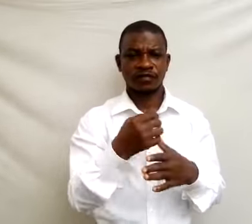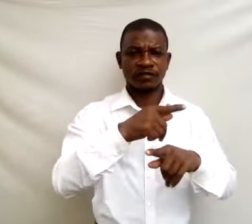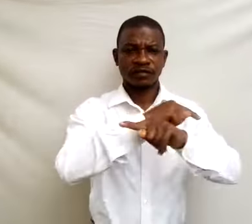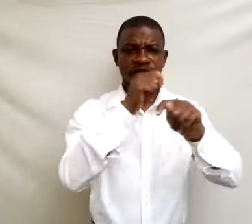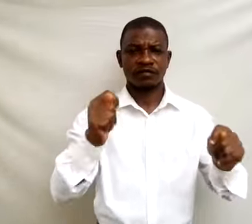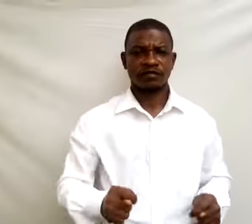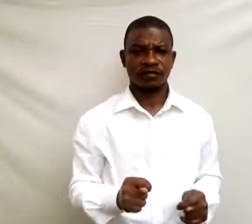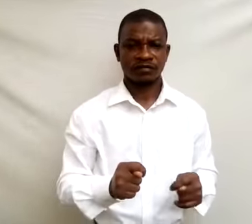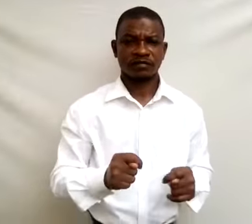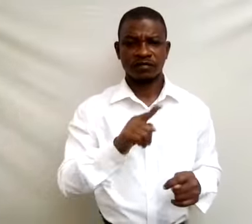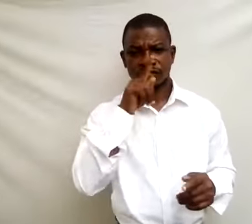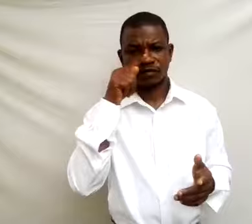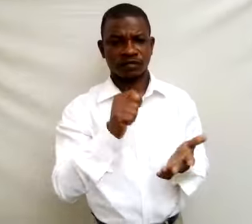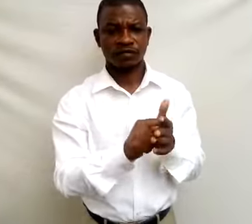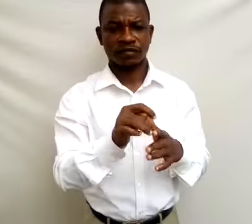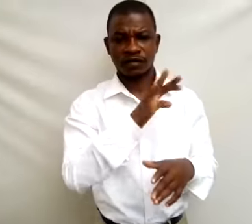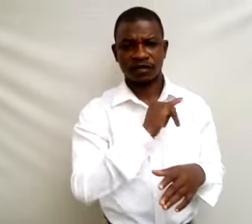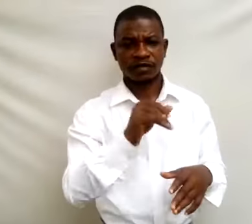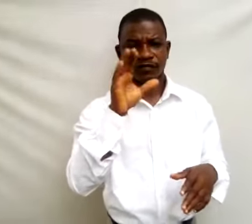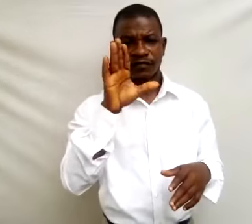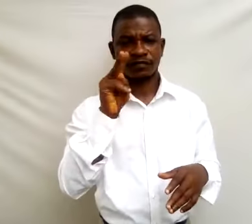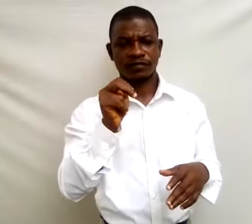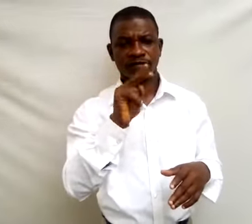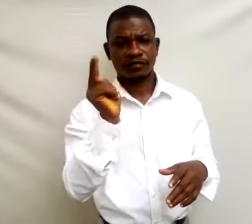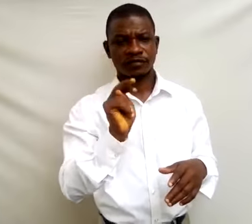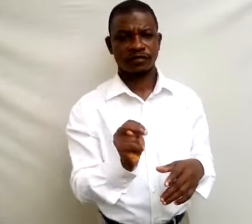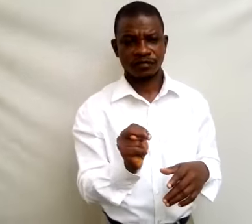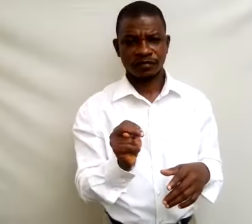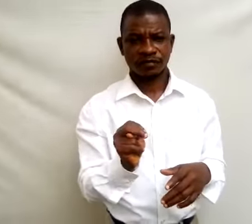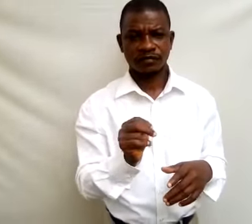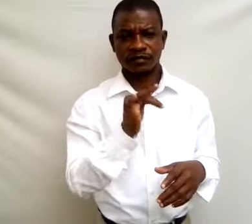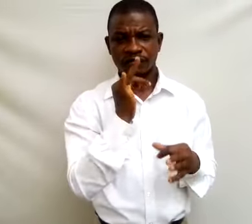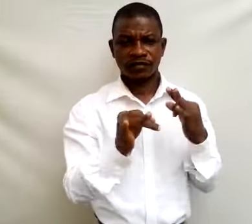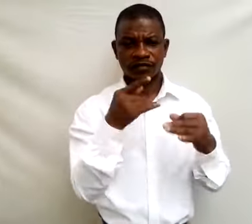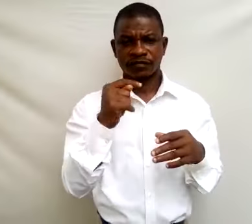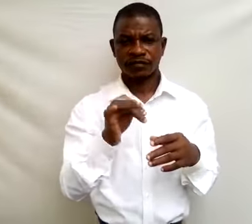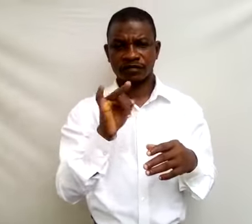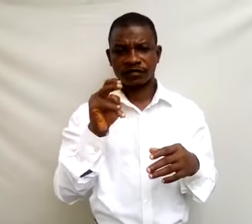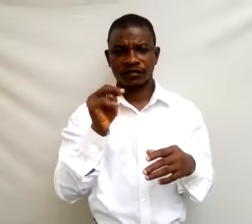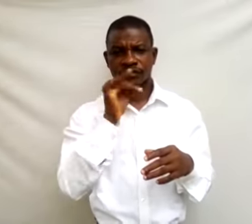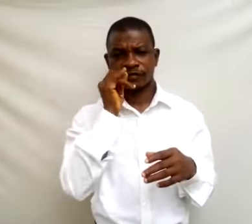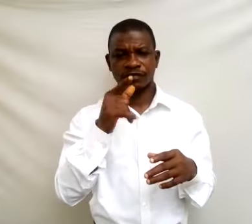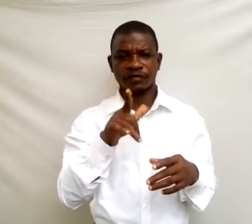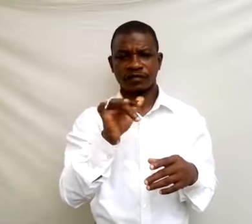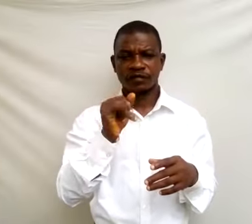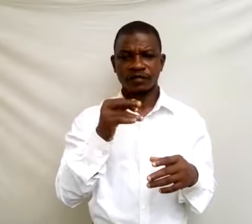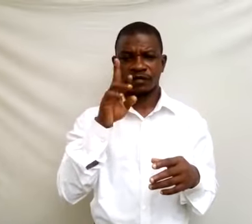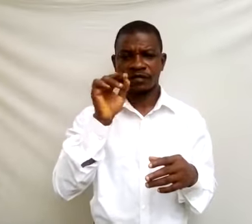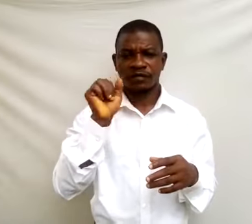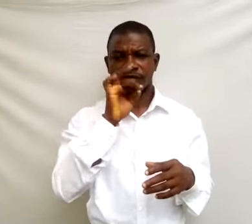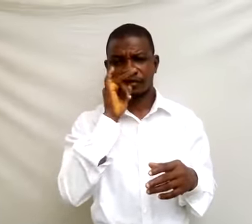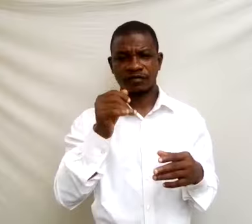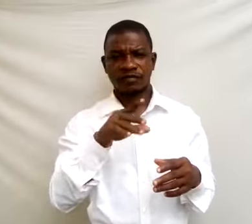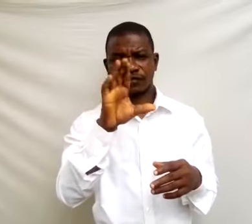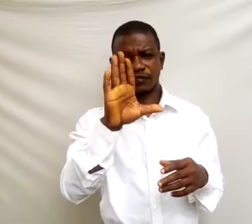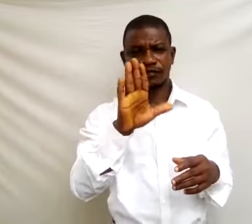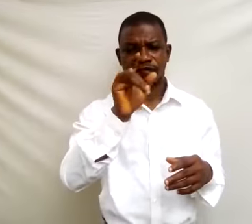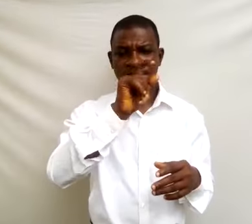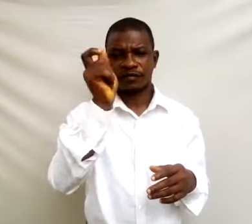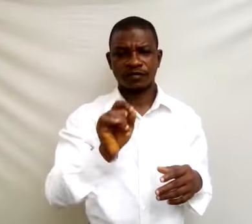is 1,050 naira now. If the inflation rate is 5%, what will be the price in